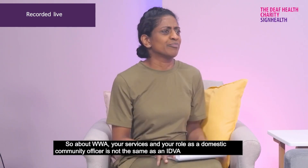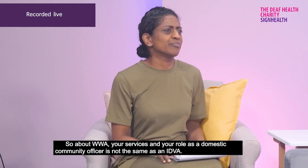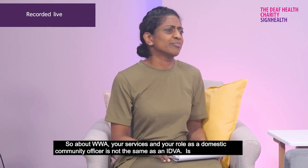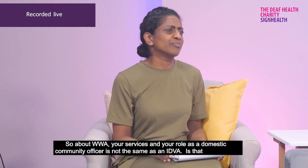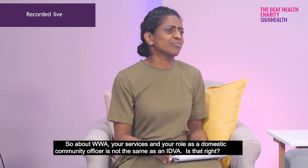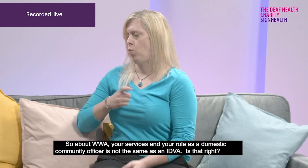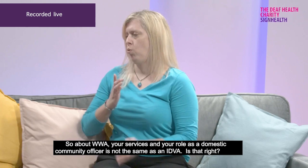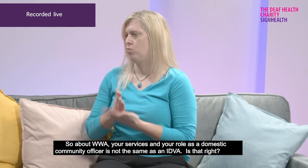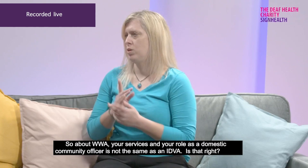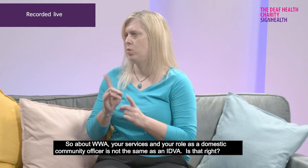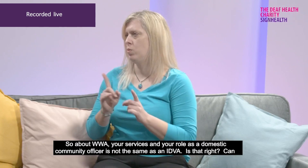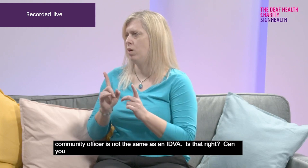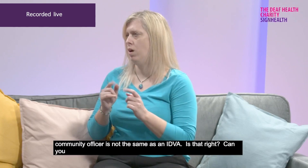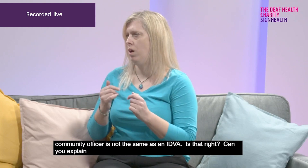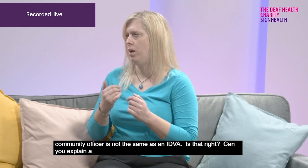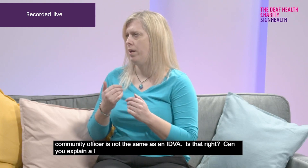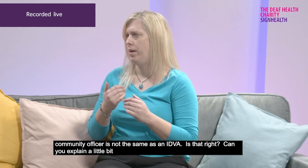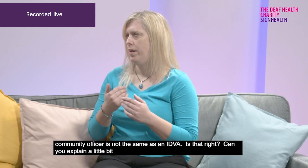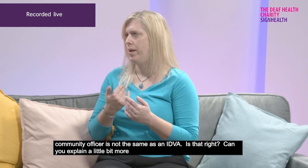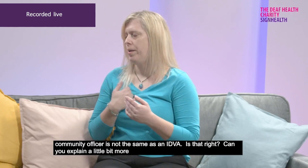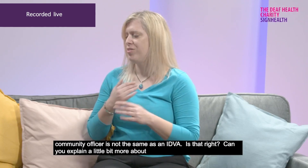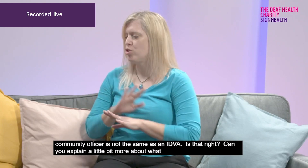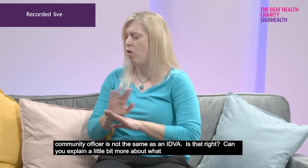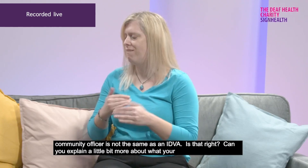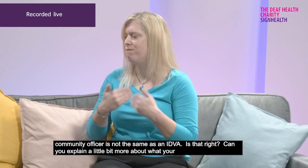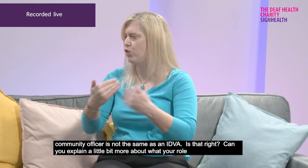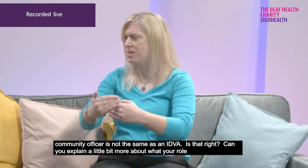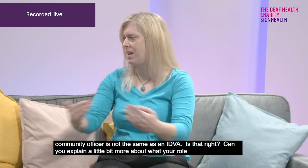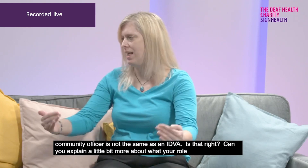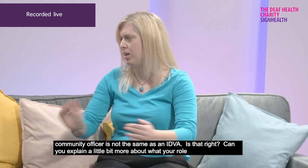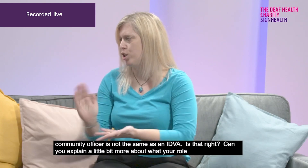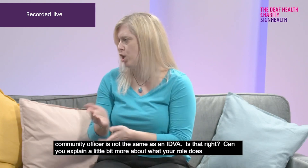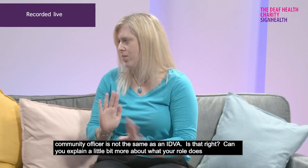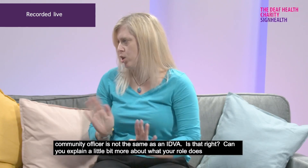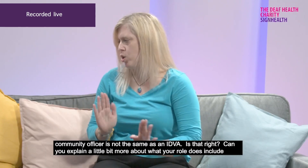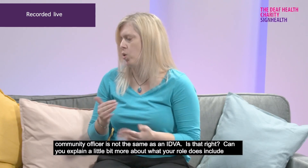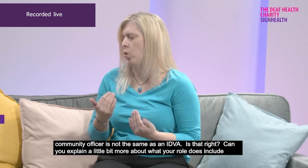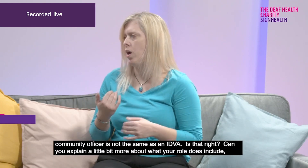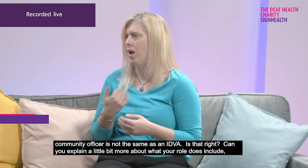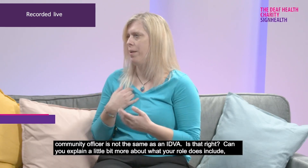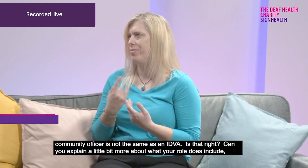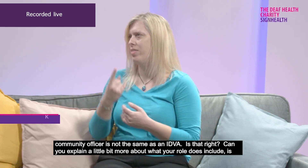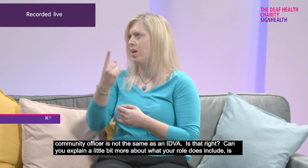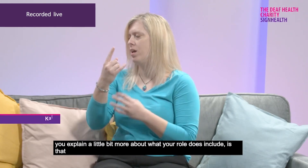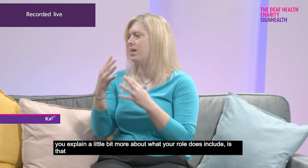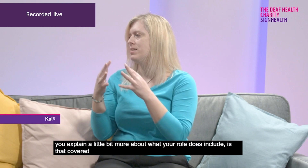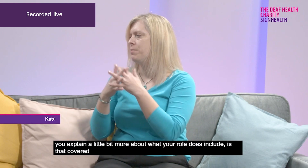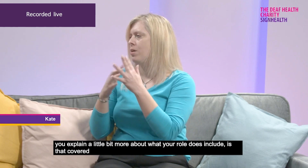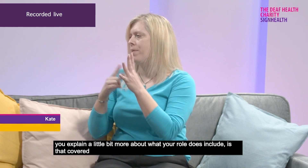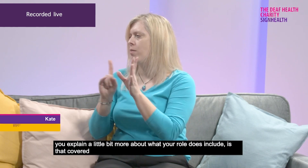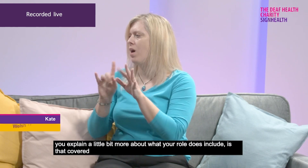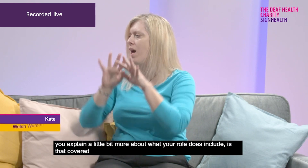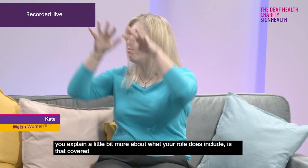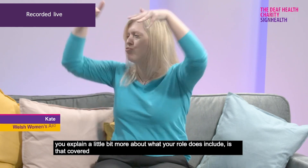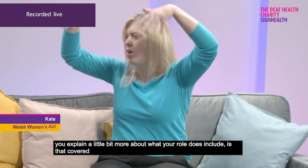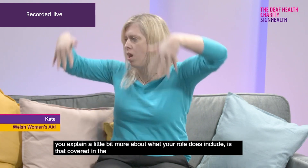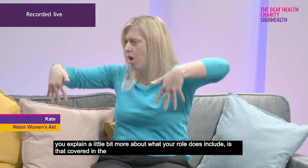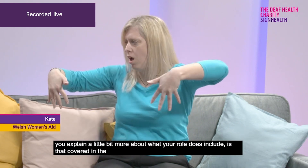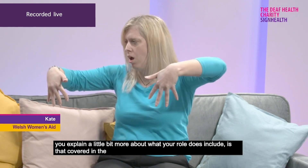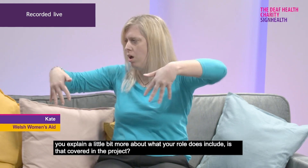IDVA, is that right? So can you explain a little bit about what your role does include? What is that covered in the project? Yeah, so my role really,